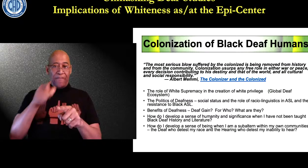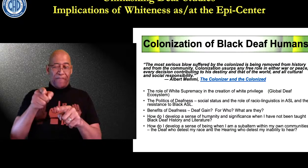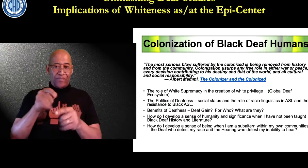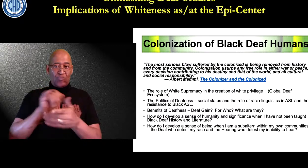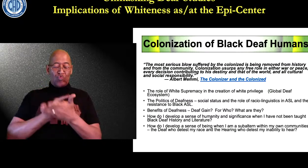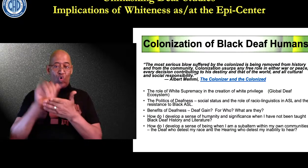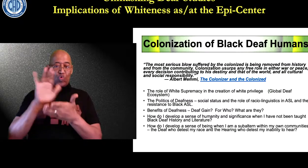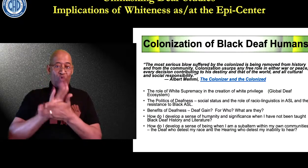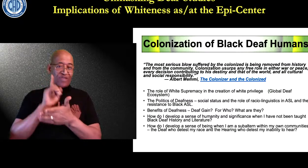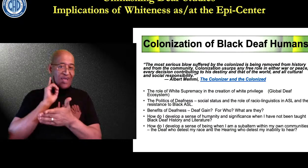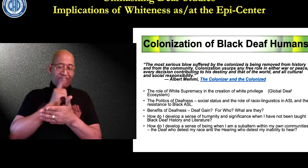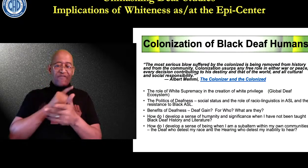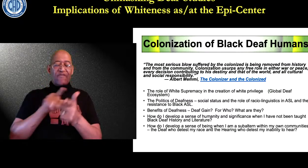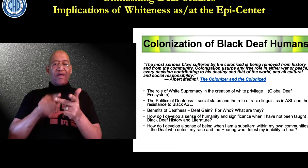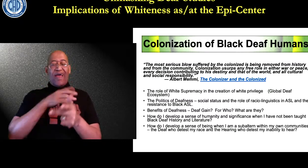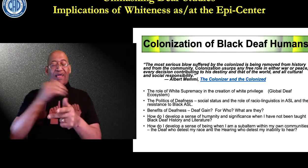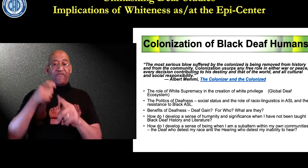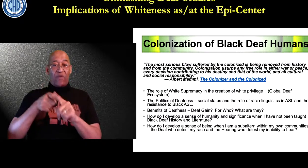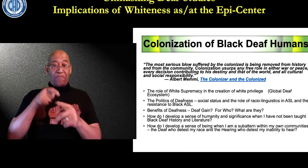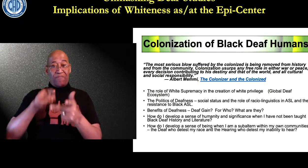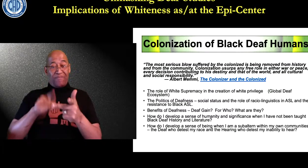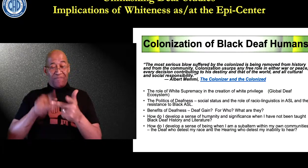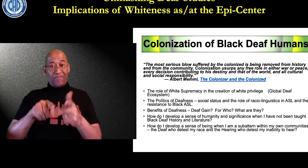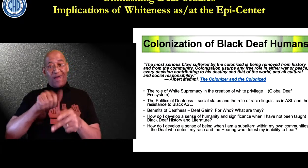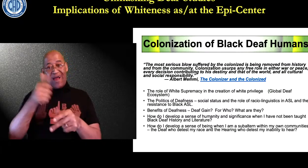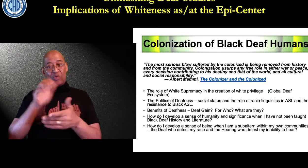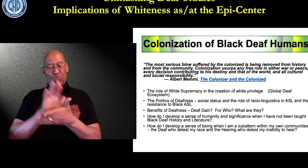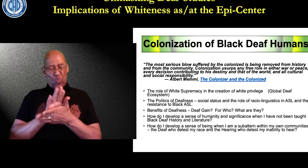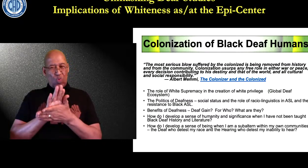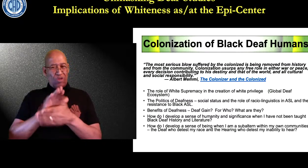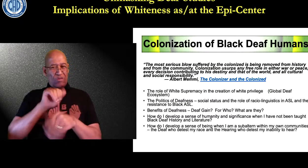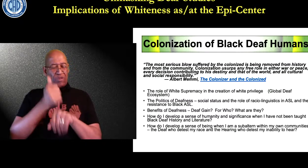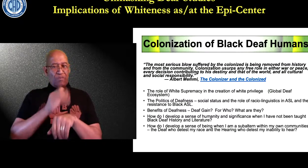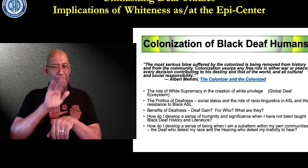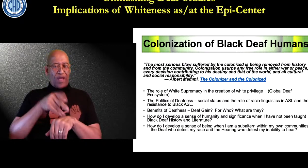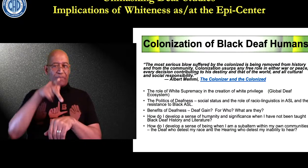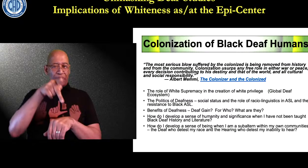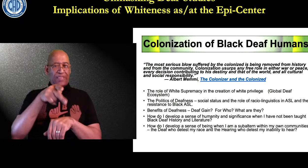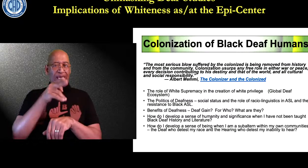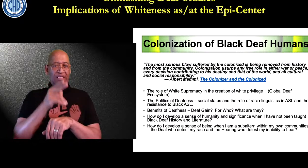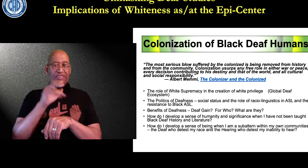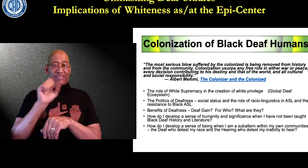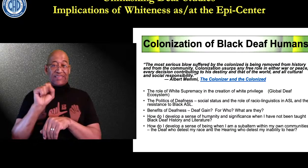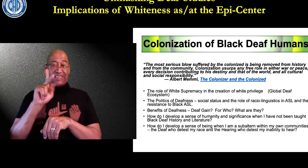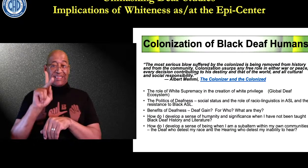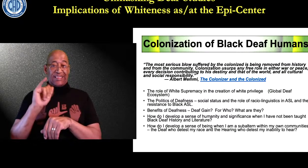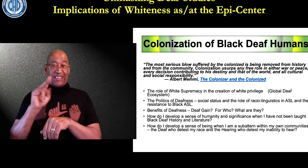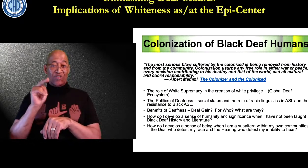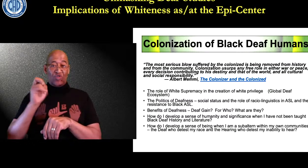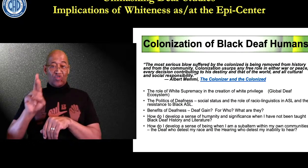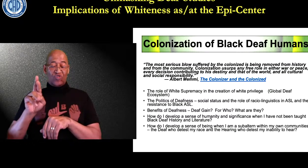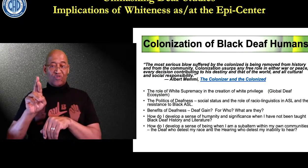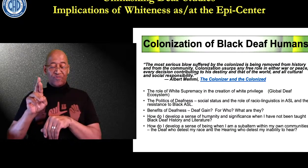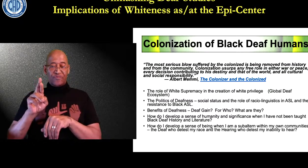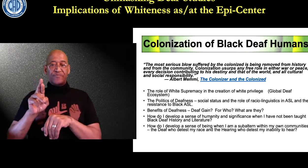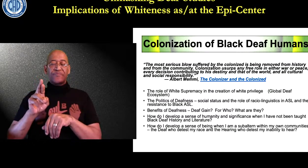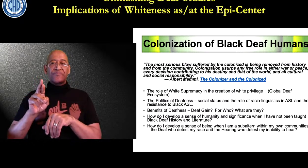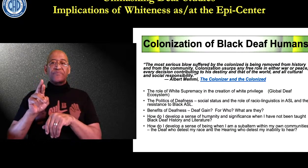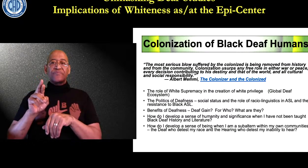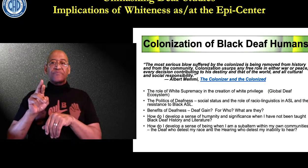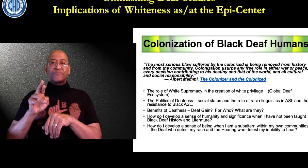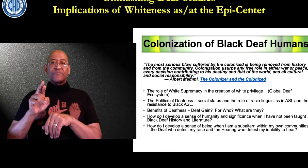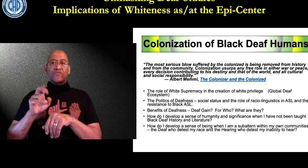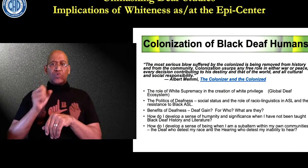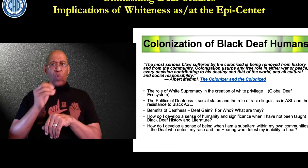an education from ASD, as well as from the New York School for the Deaf, as well